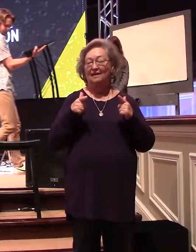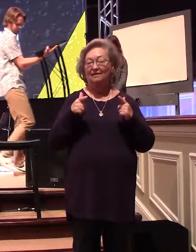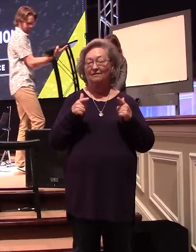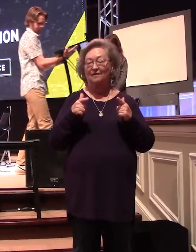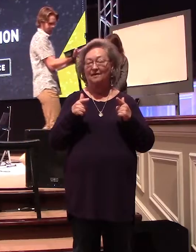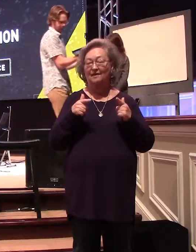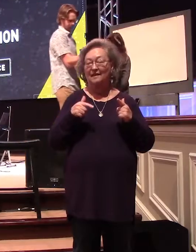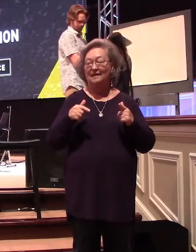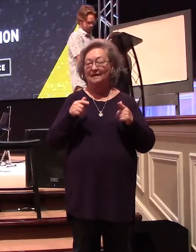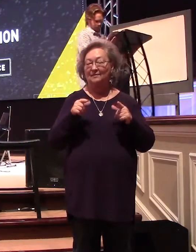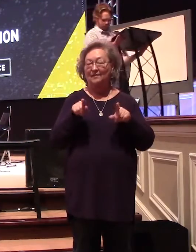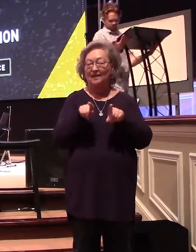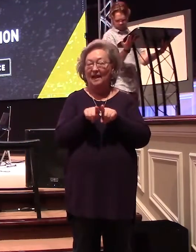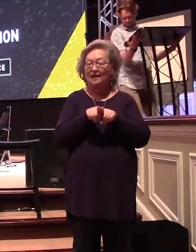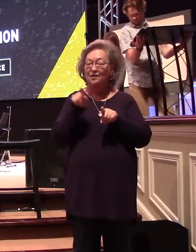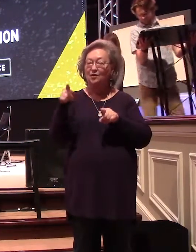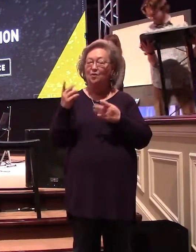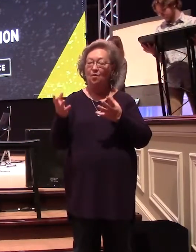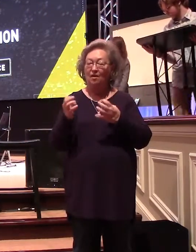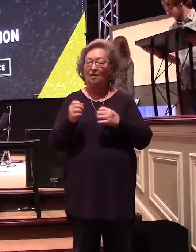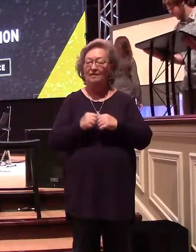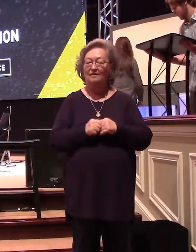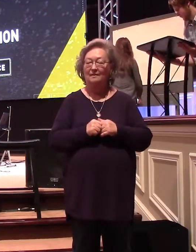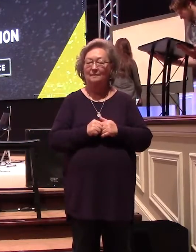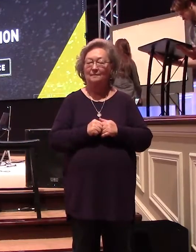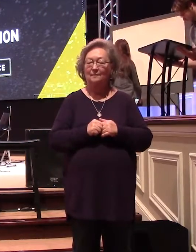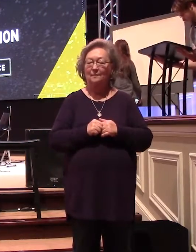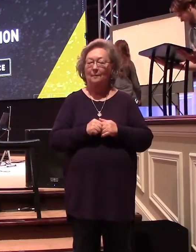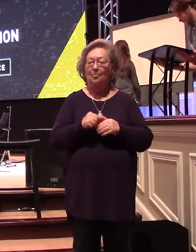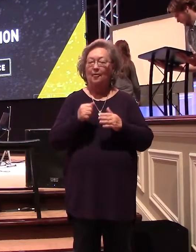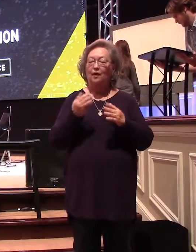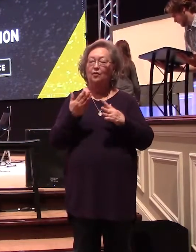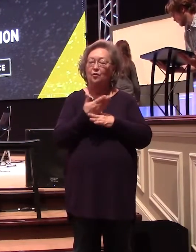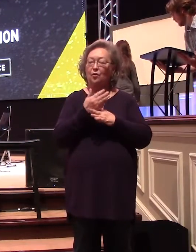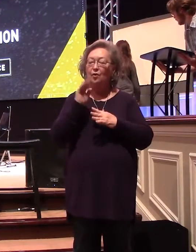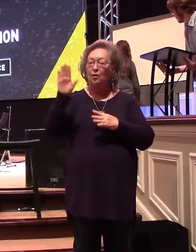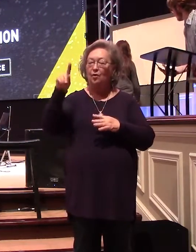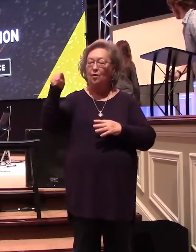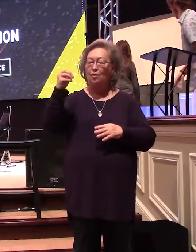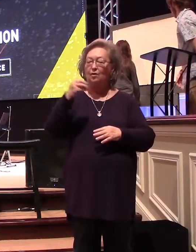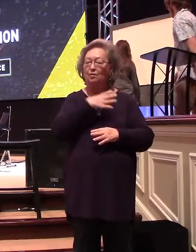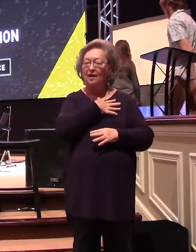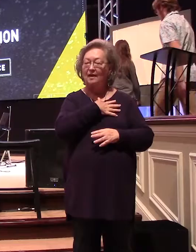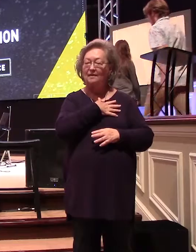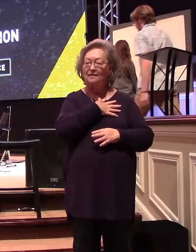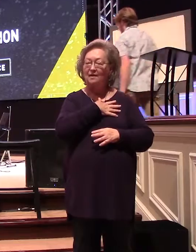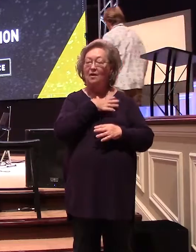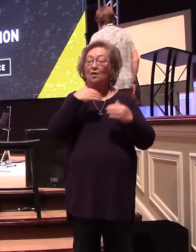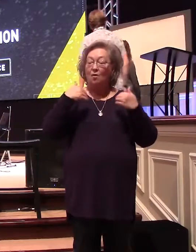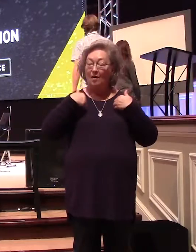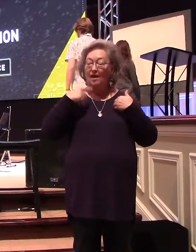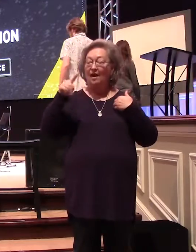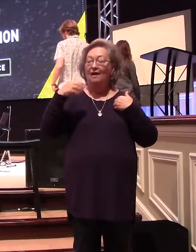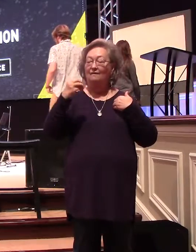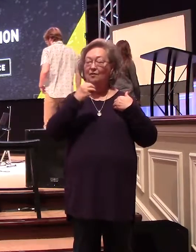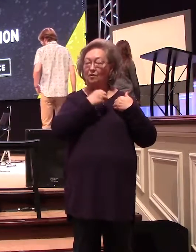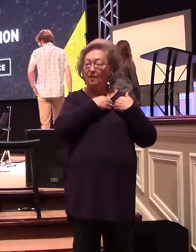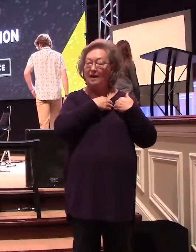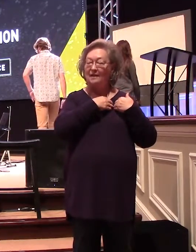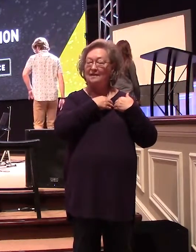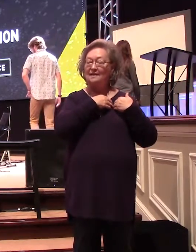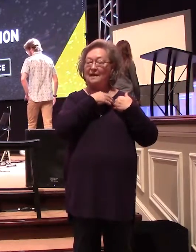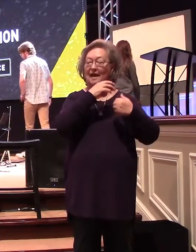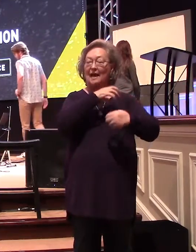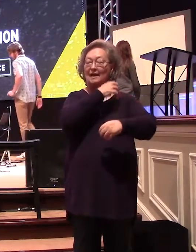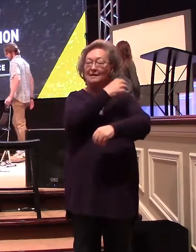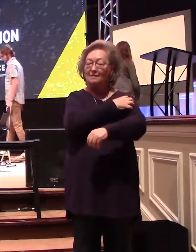call us to. And we have, in your grace, we can find the desire, we can find the power to live in accordance with